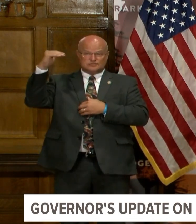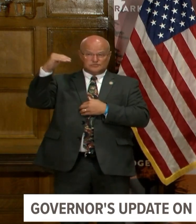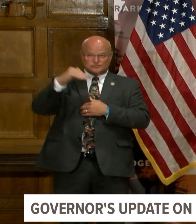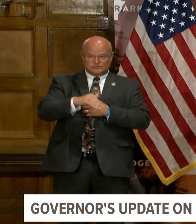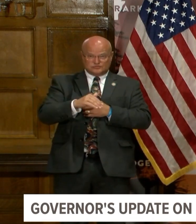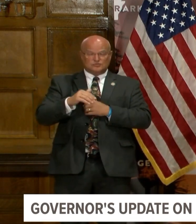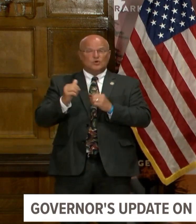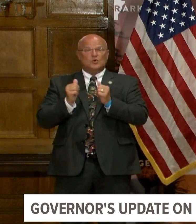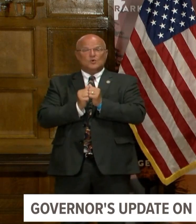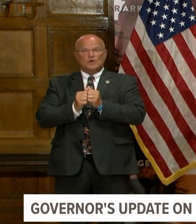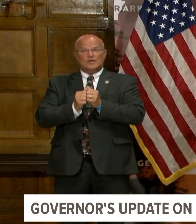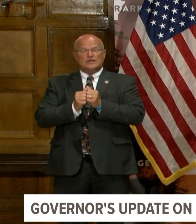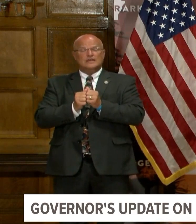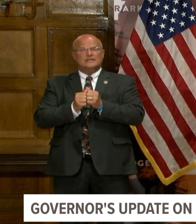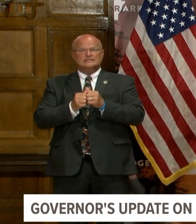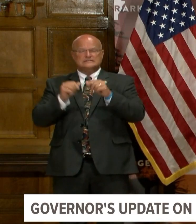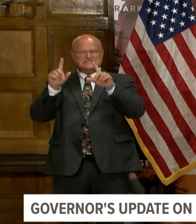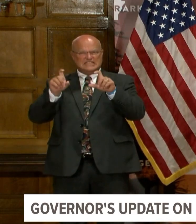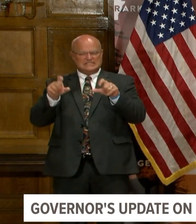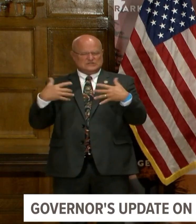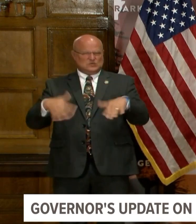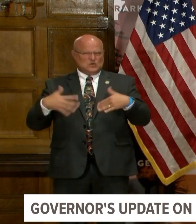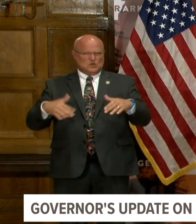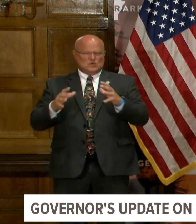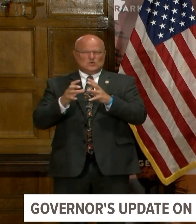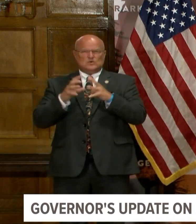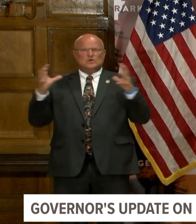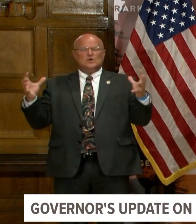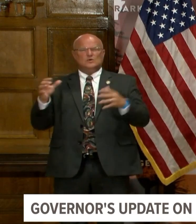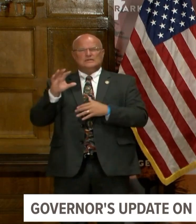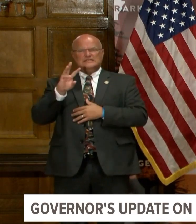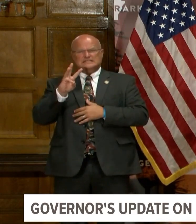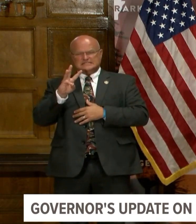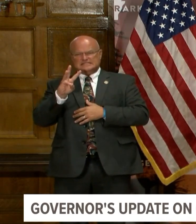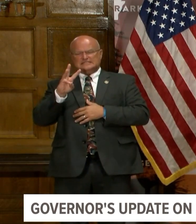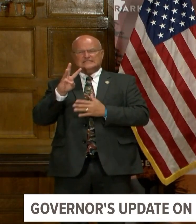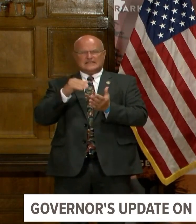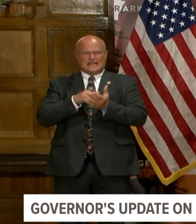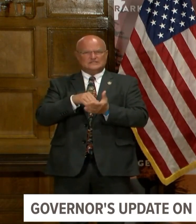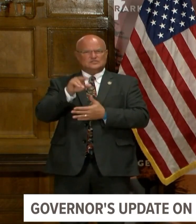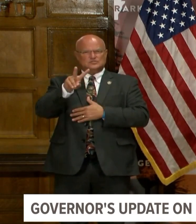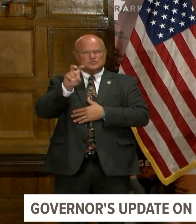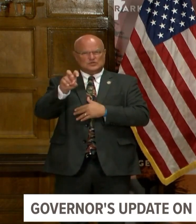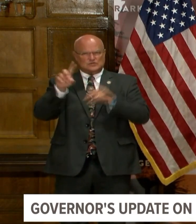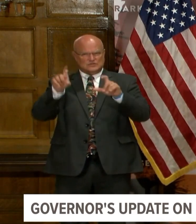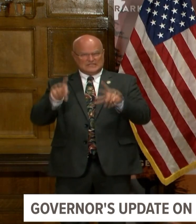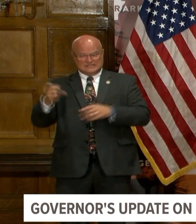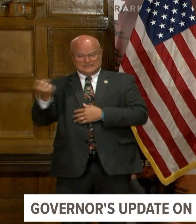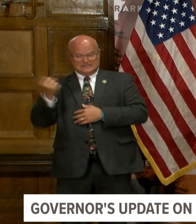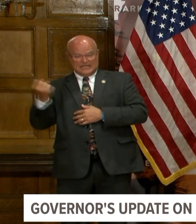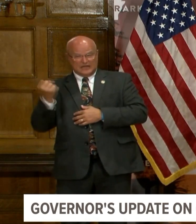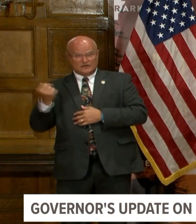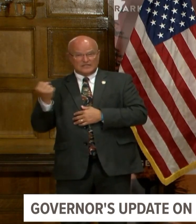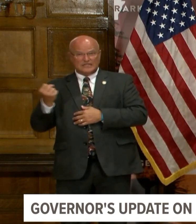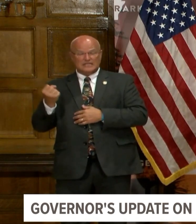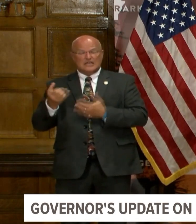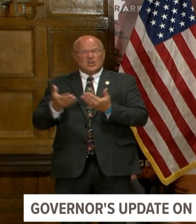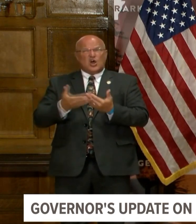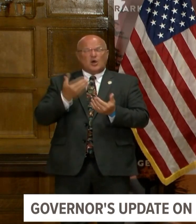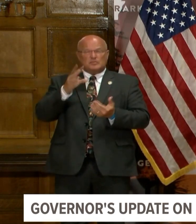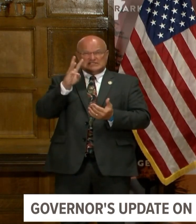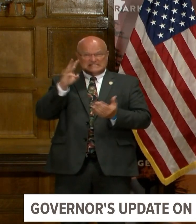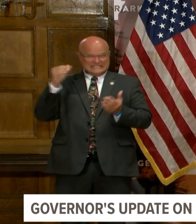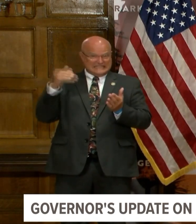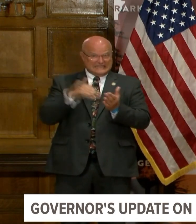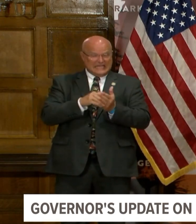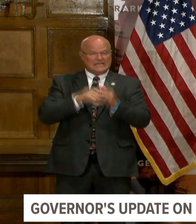weekend with very robust testing, with over 6,200 tests on Saturday and almost